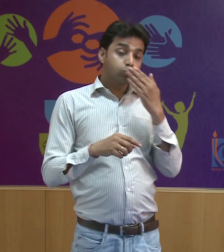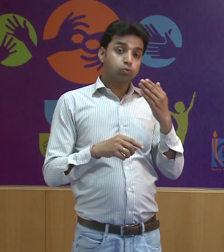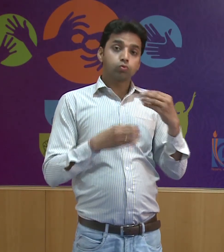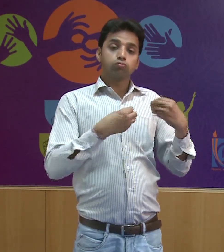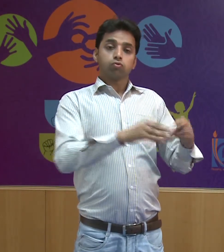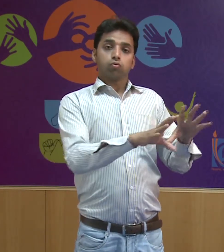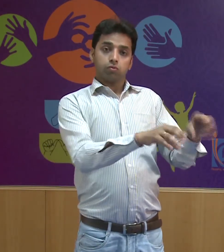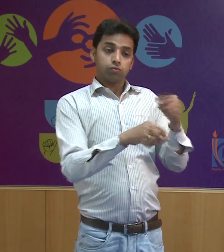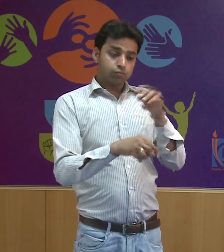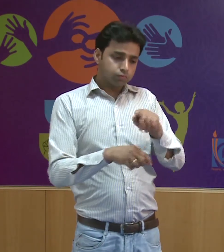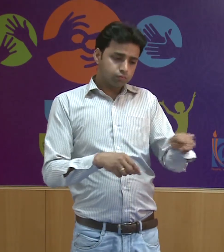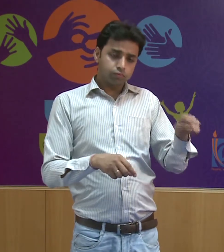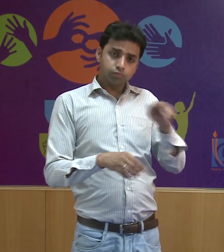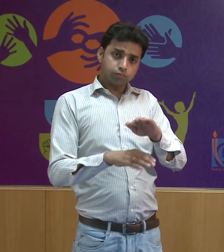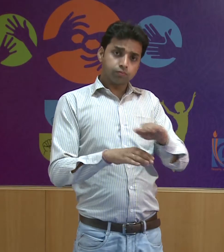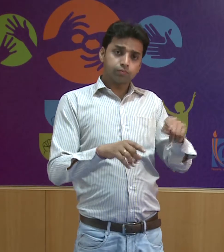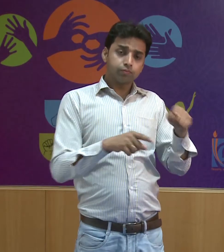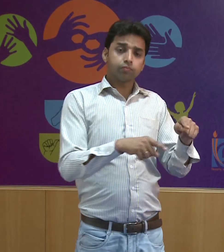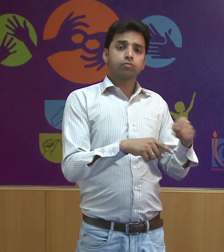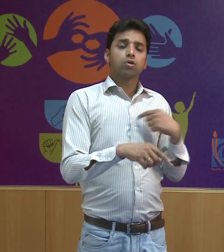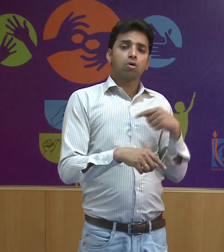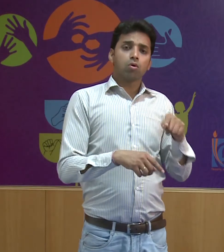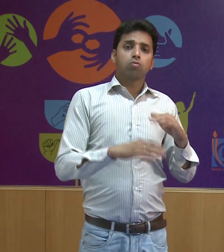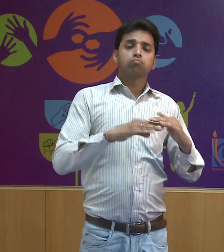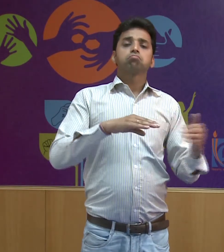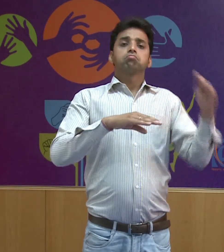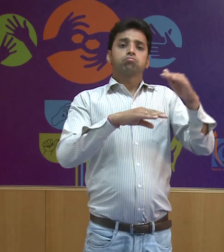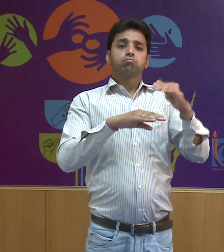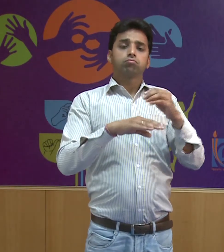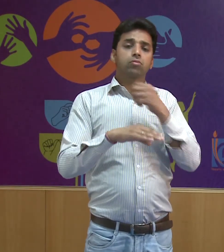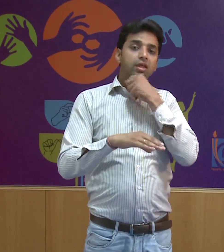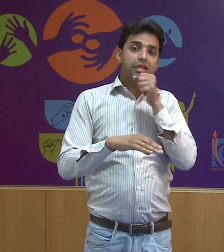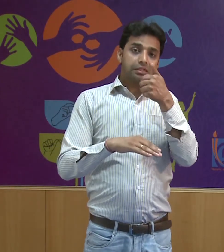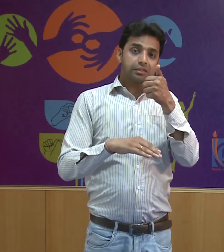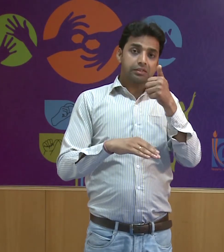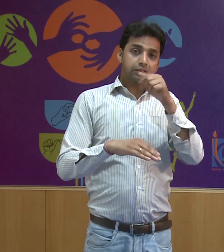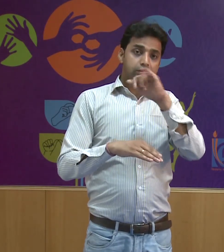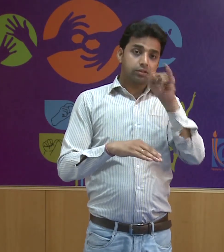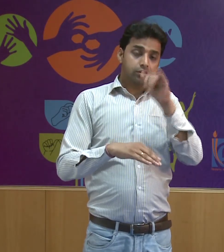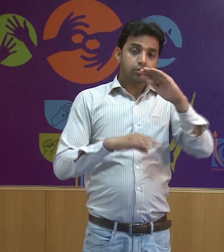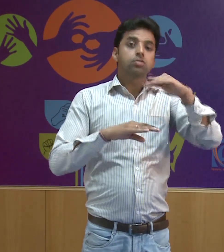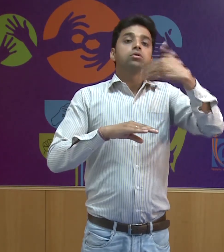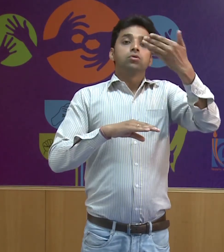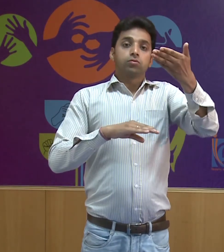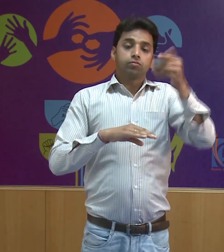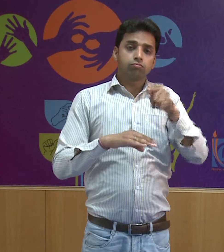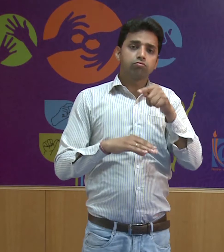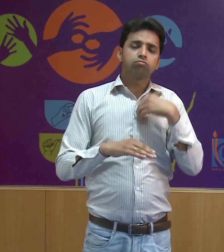and those children who are above 6 years of age and have not gone to